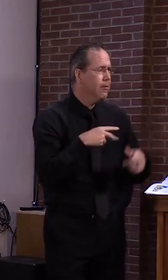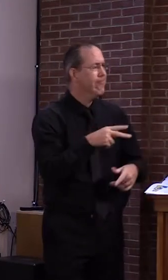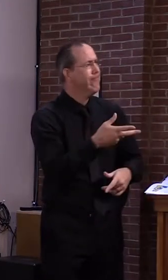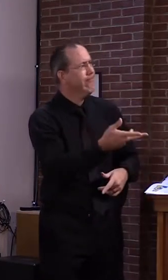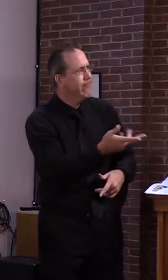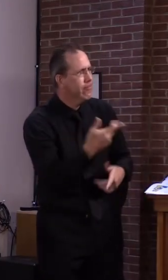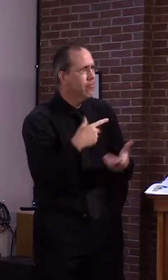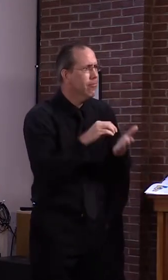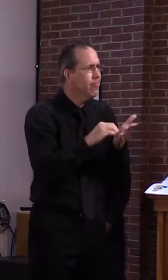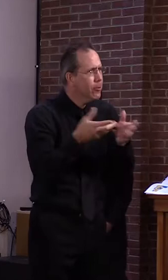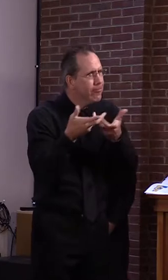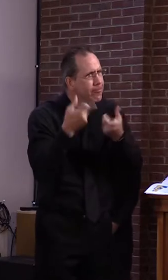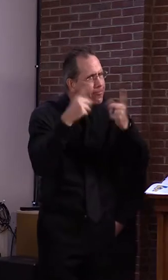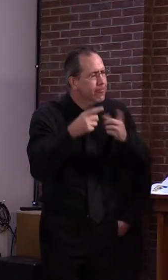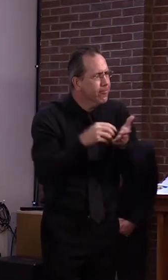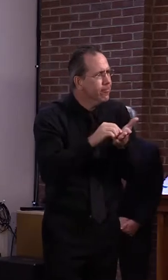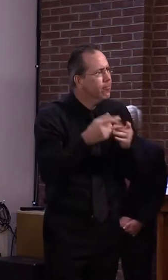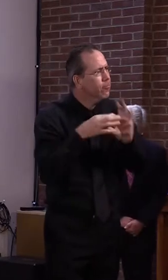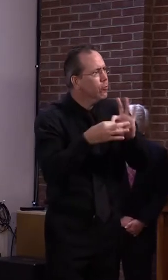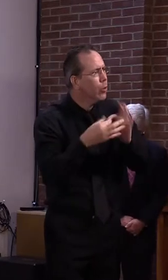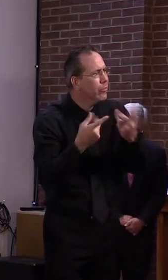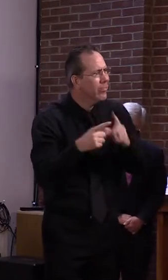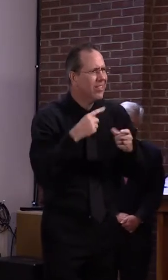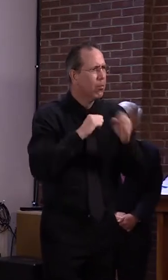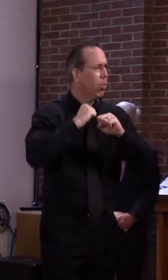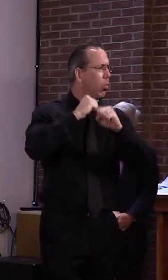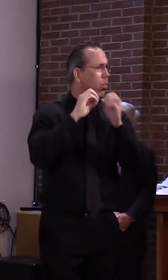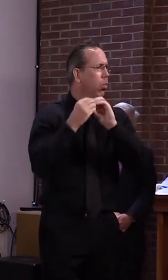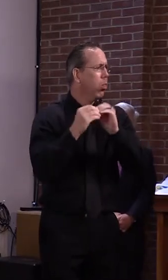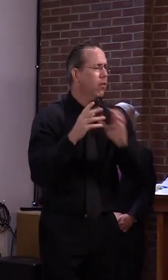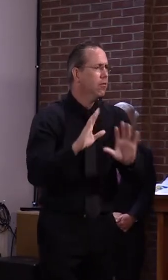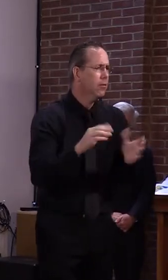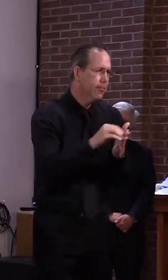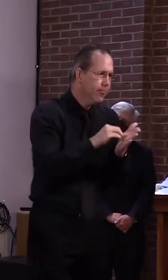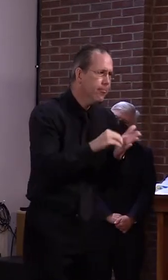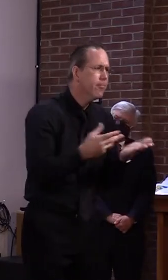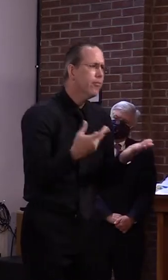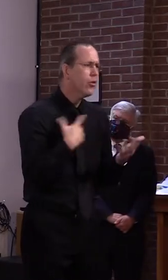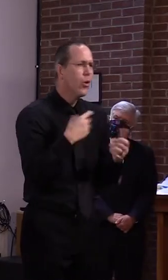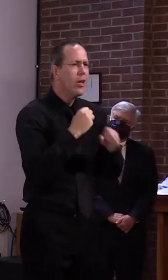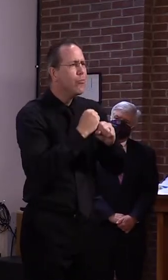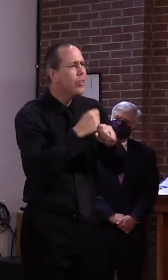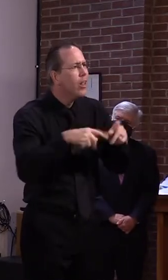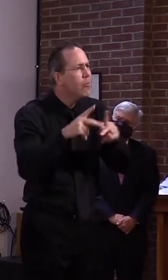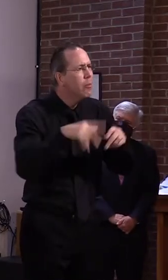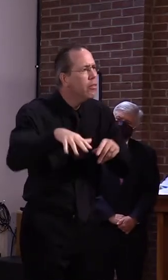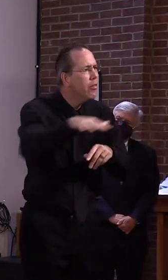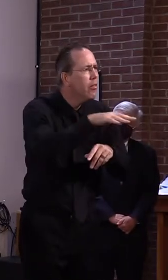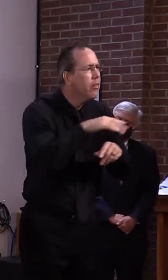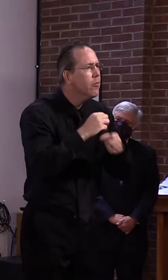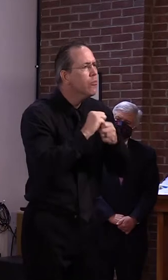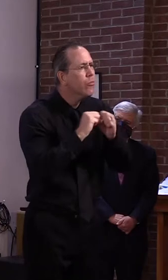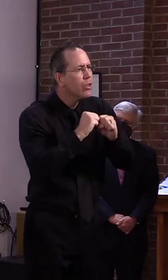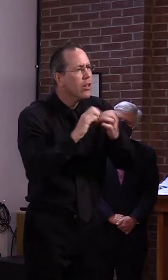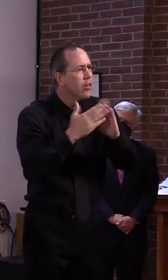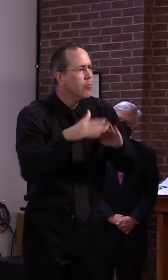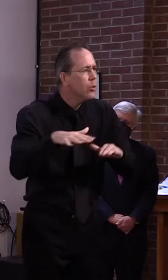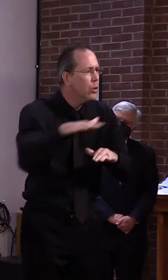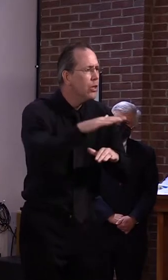can not only help protect the families of those who have been part of